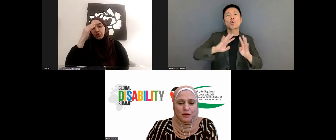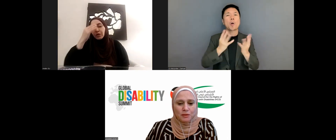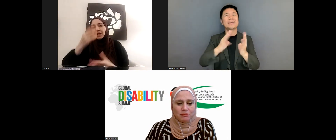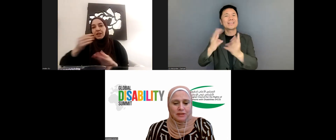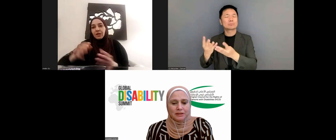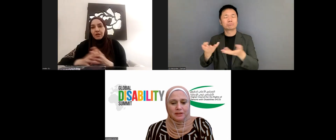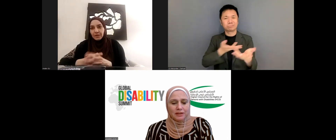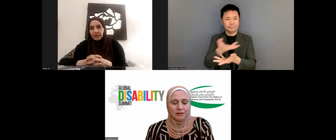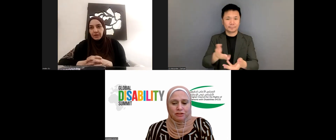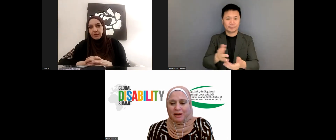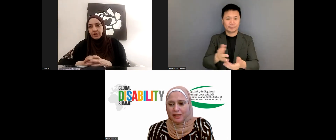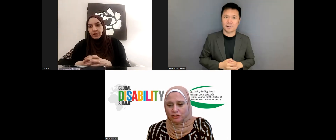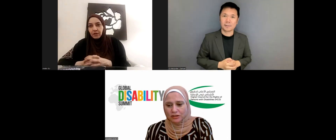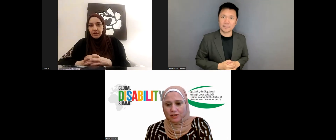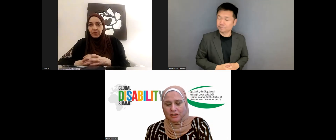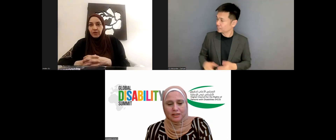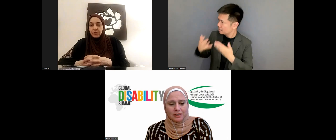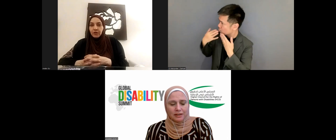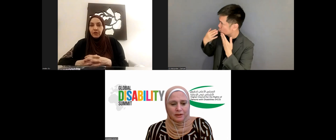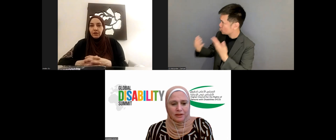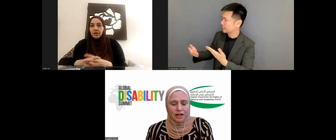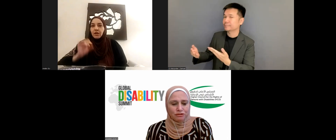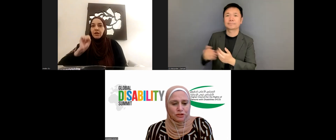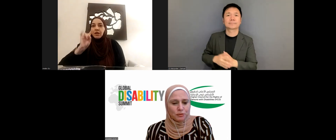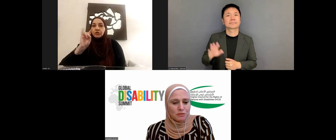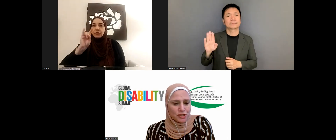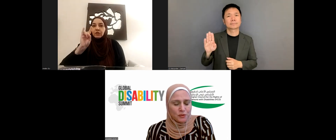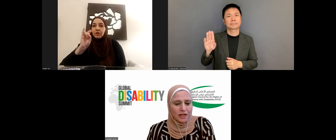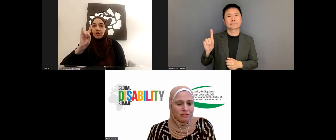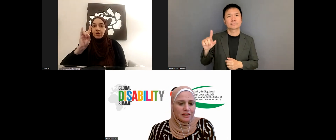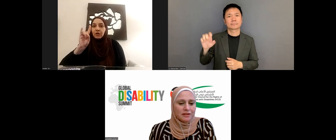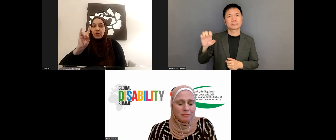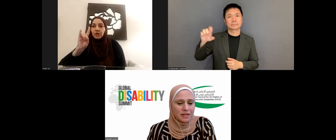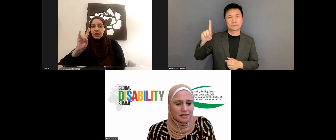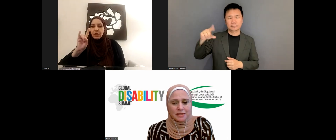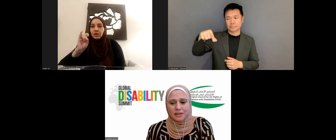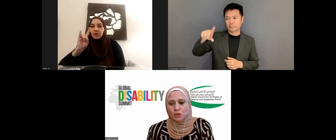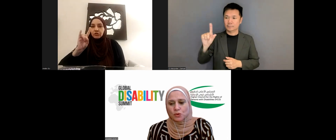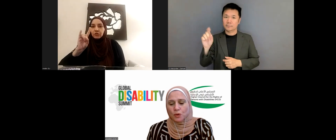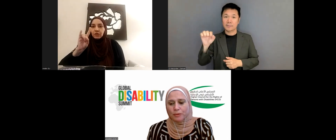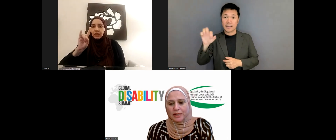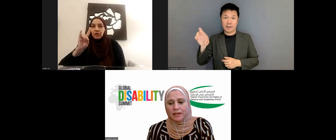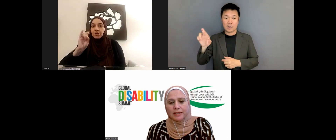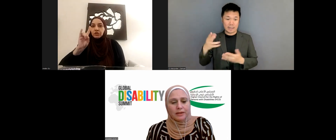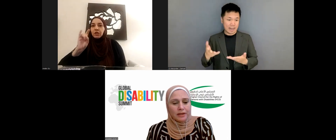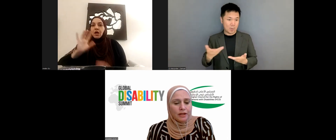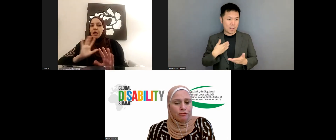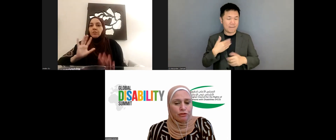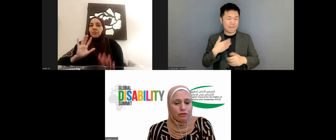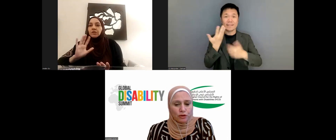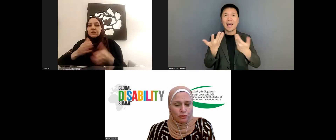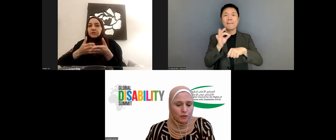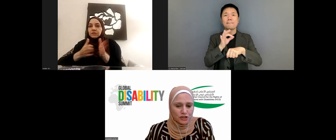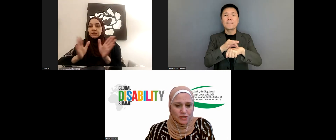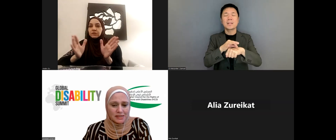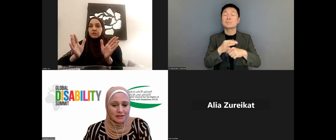Abdel Qadir. Thank you for your efforts. We have 10 minutes to go. To open the